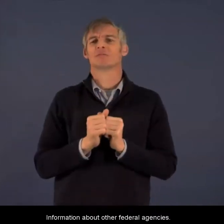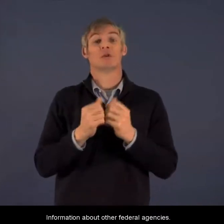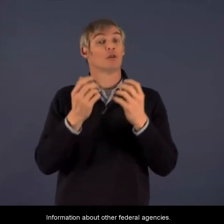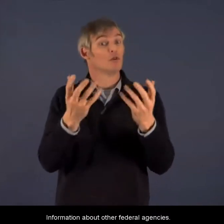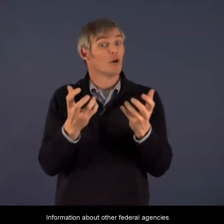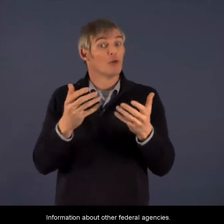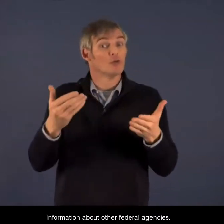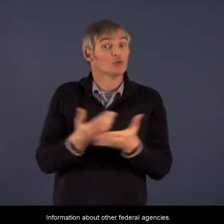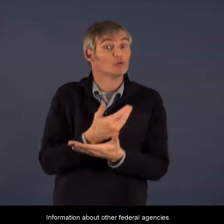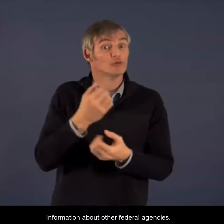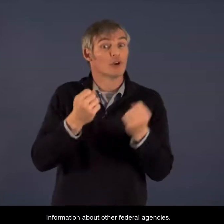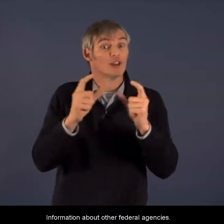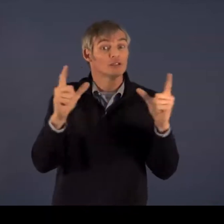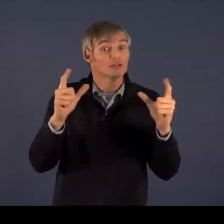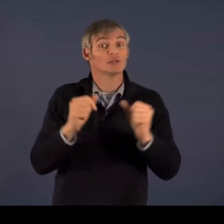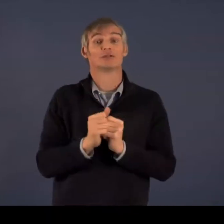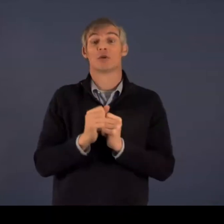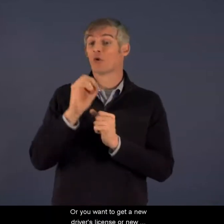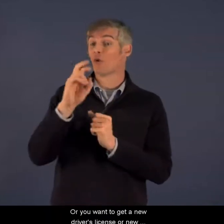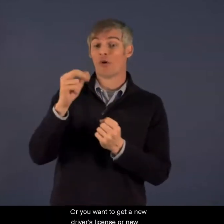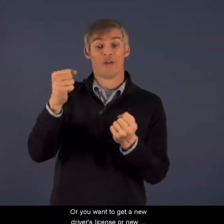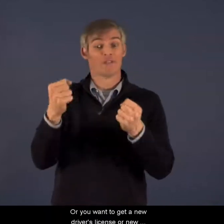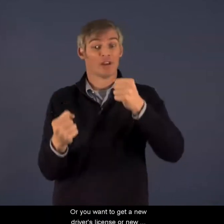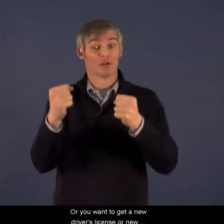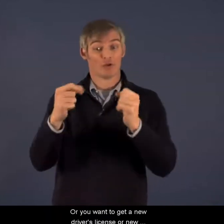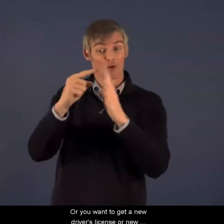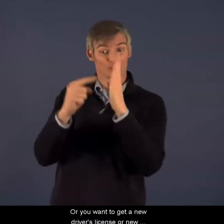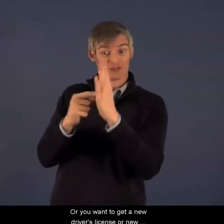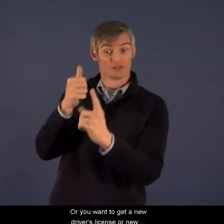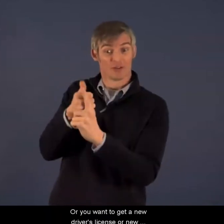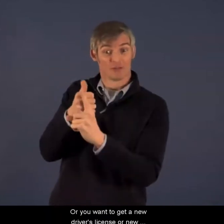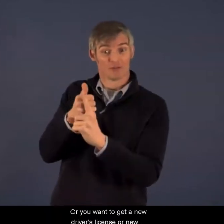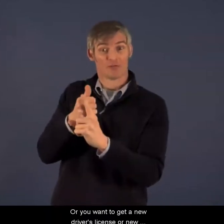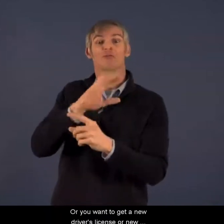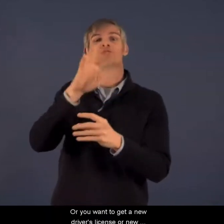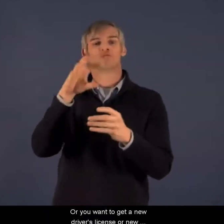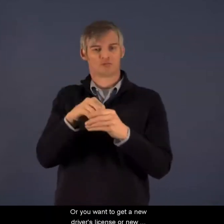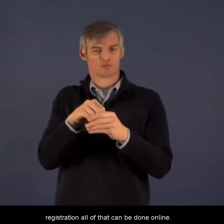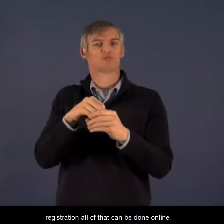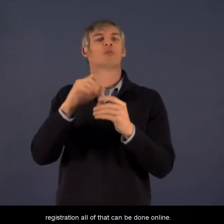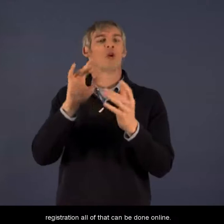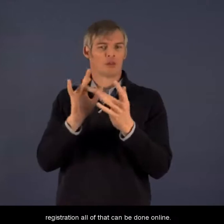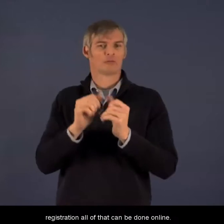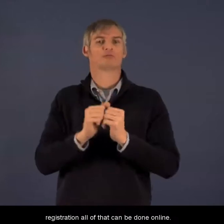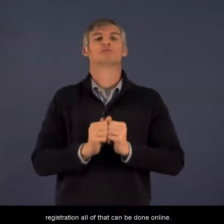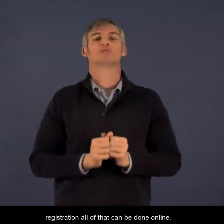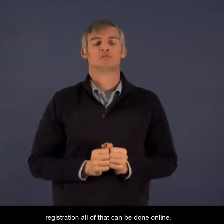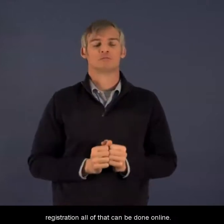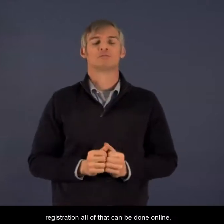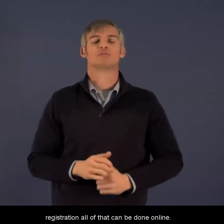other federal agencies, or you want to get a new driver's license or new registration, all of that can be